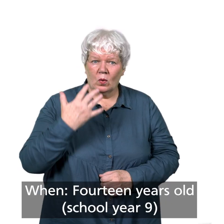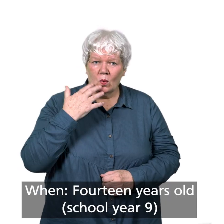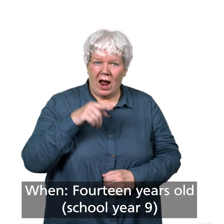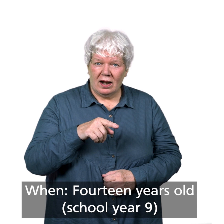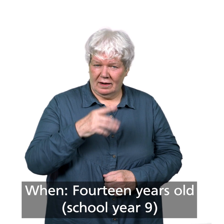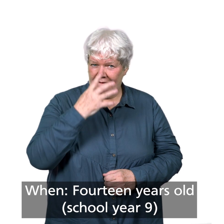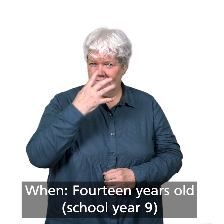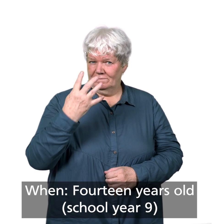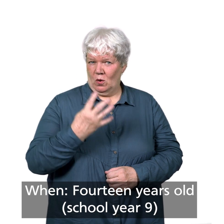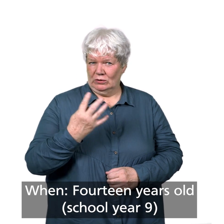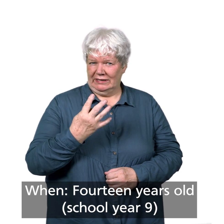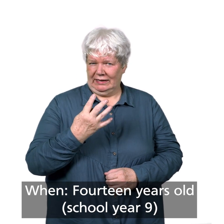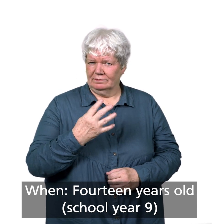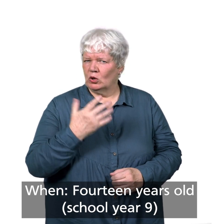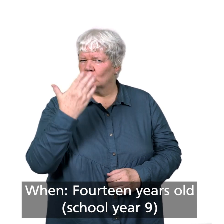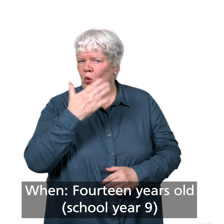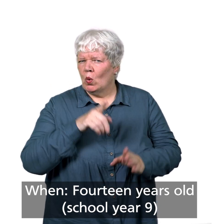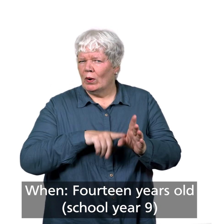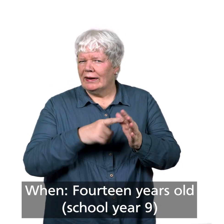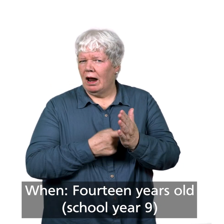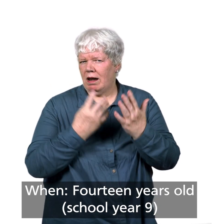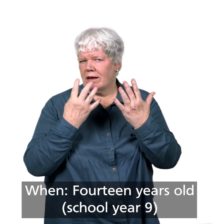When? 14 years old, school year 9.